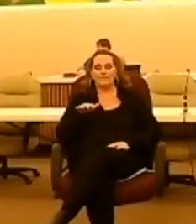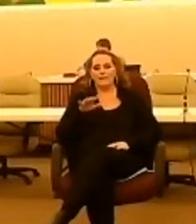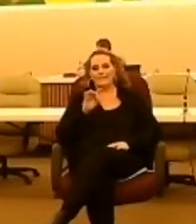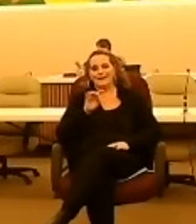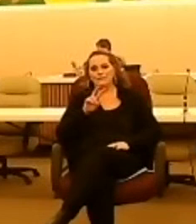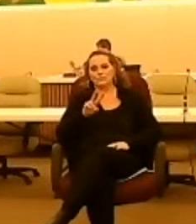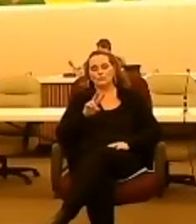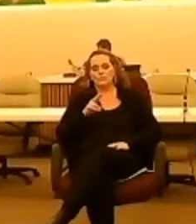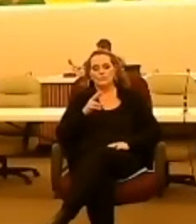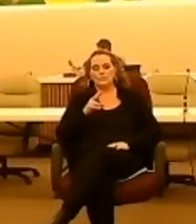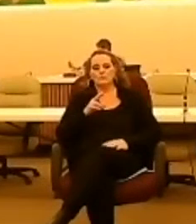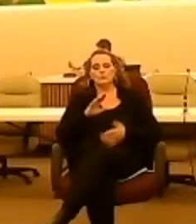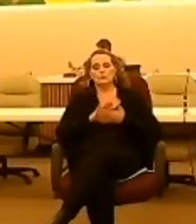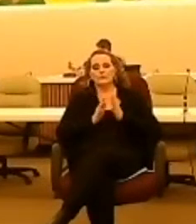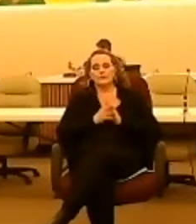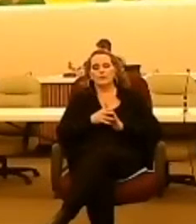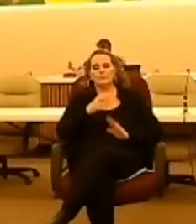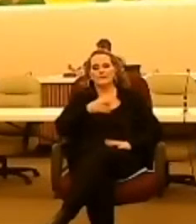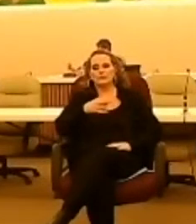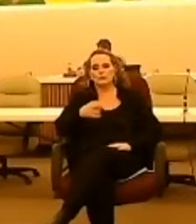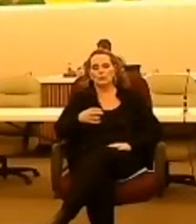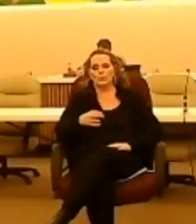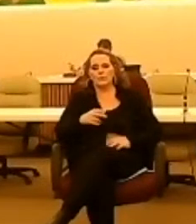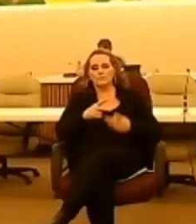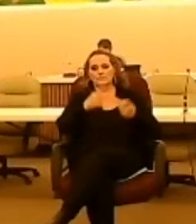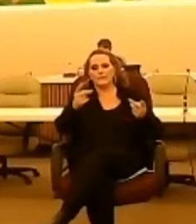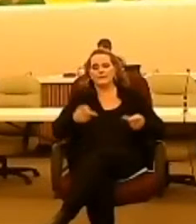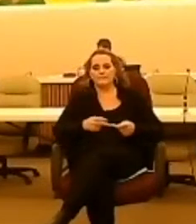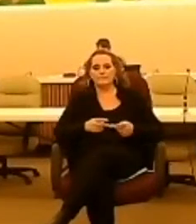Hearing no objections, hearing closed.